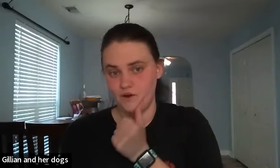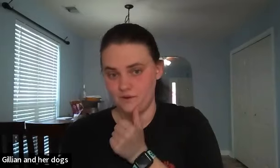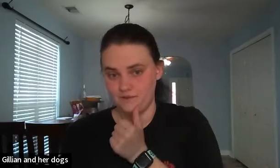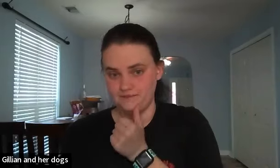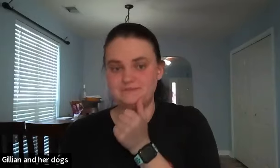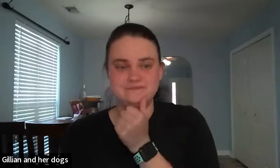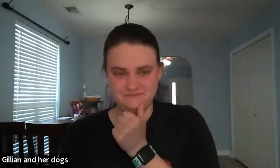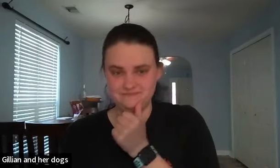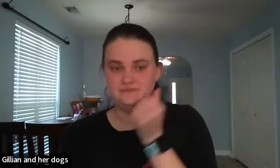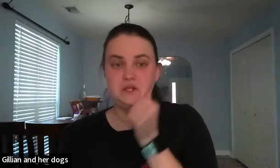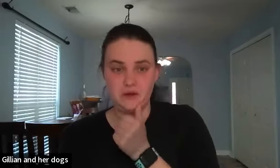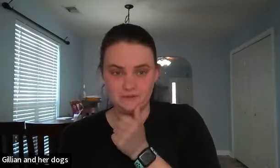girl. Mm-hmm. Girl.